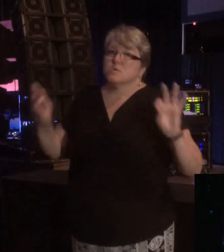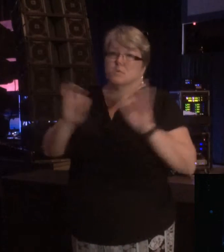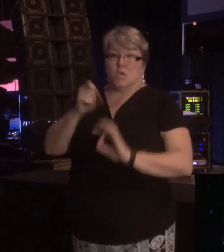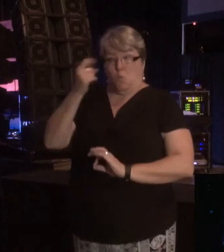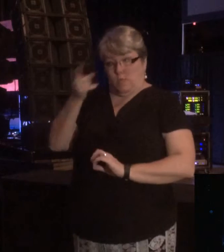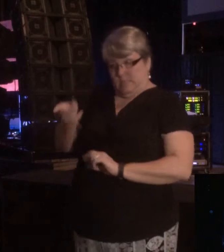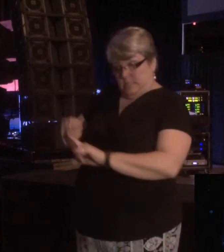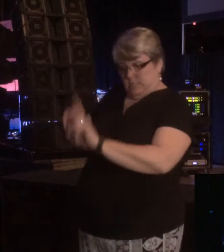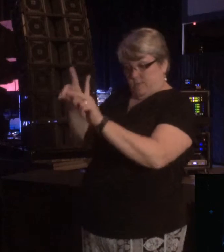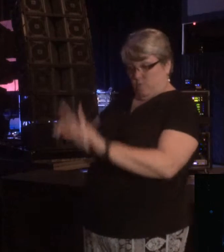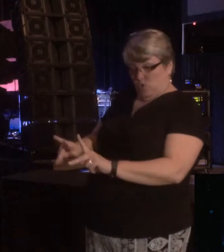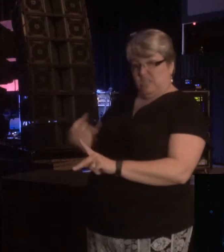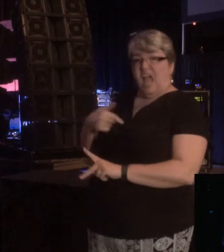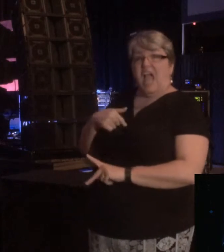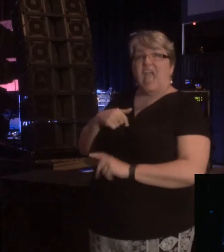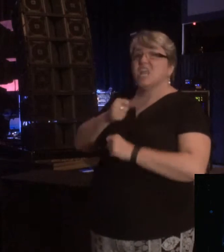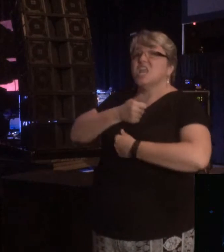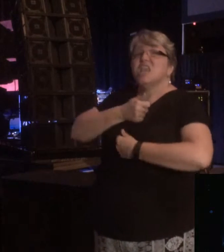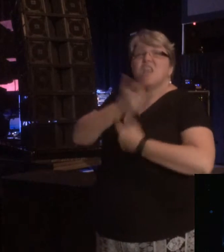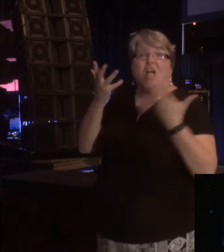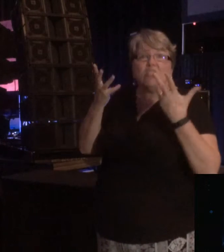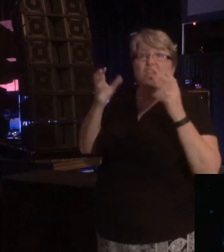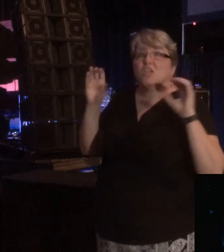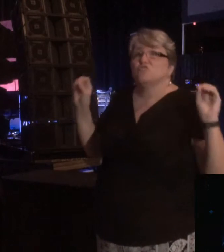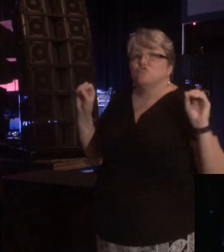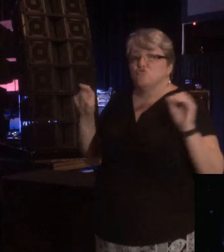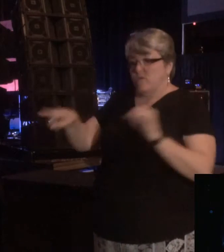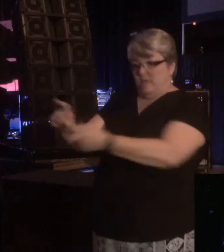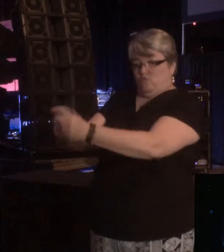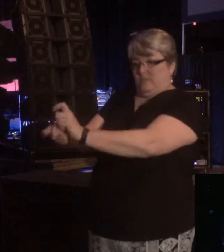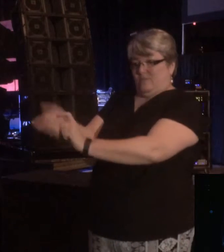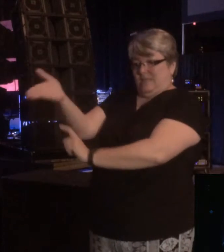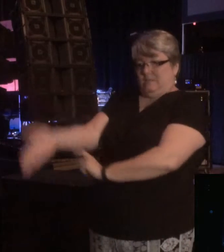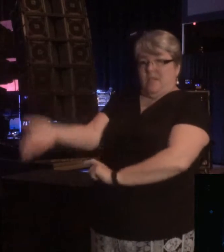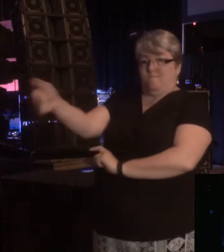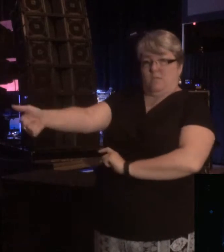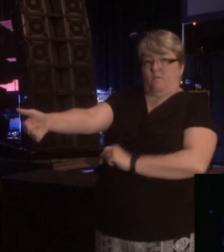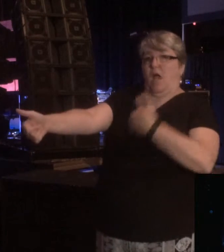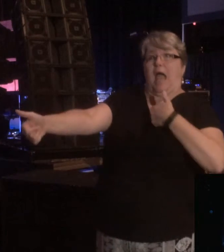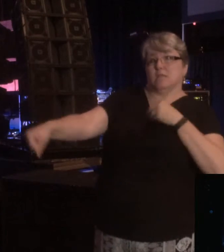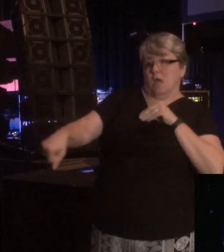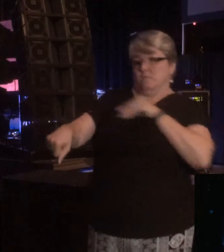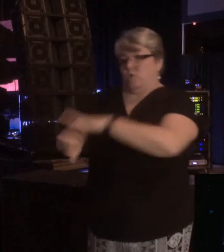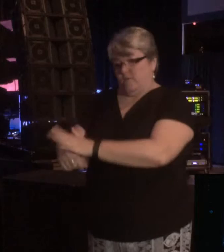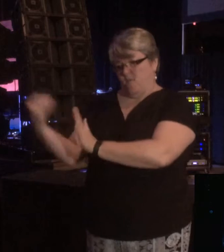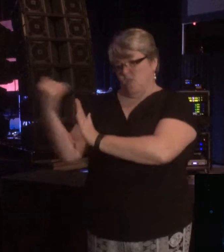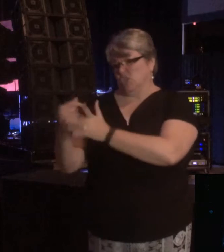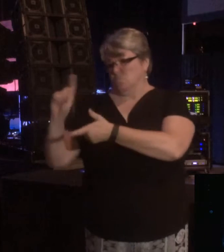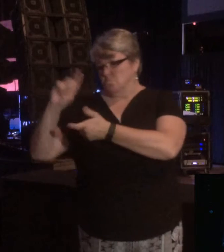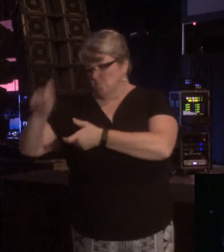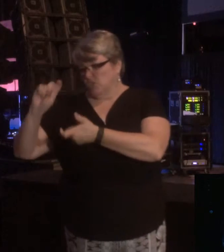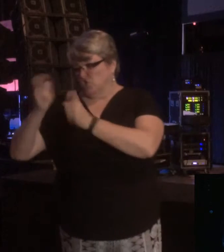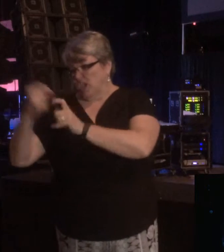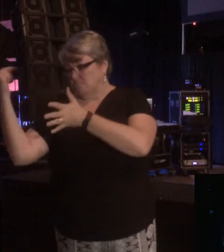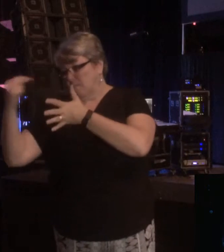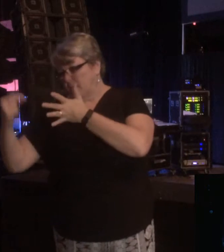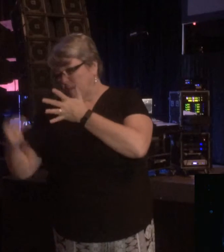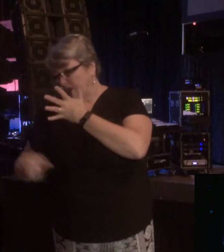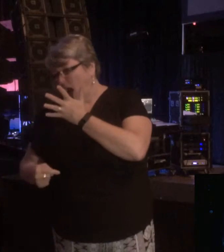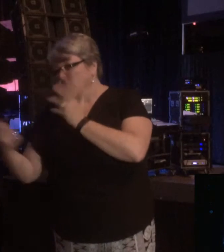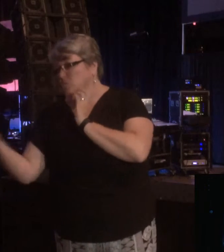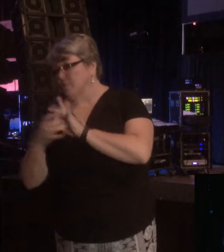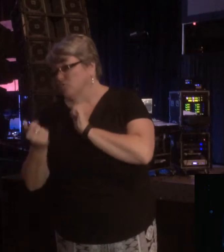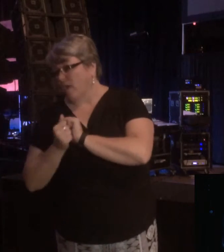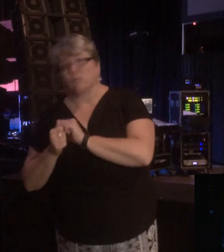So, I know you have a lot of good stuff to say on this. But I had to learn, I